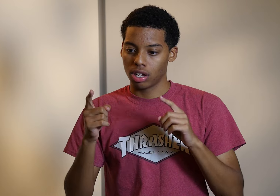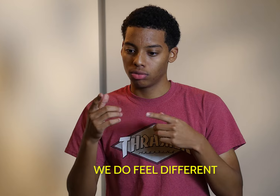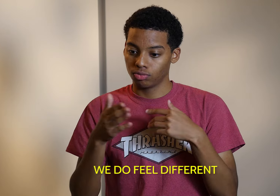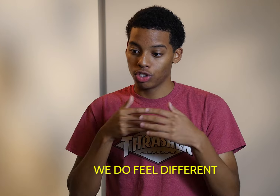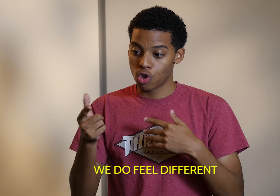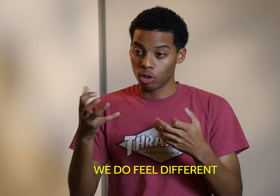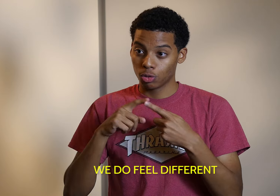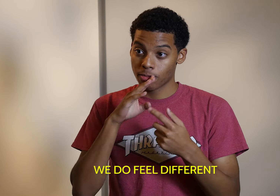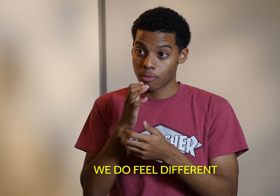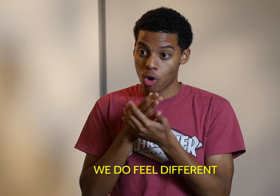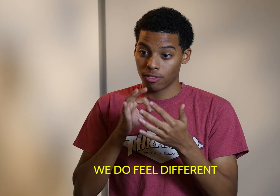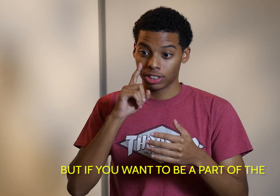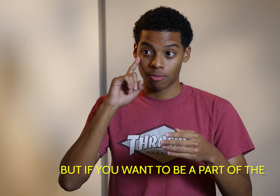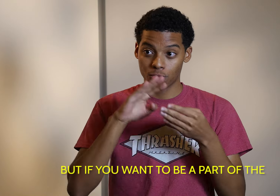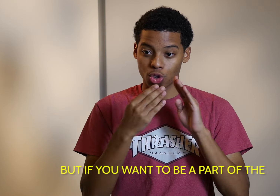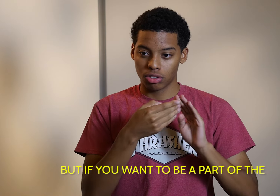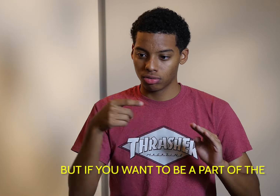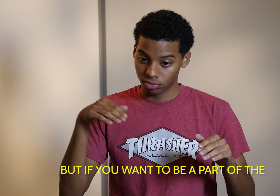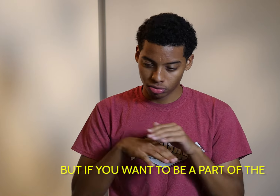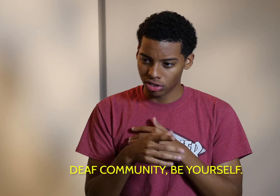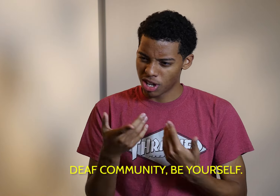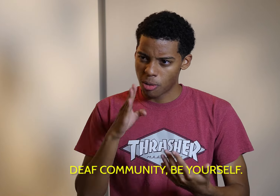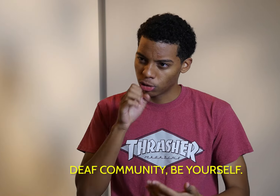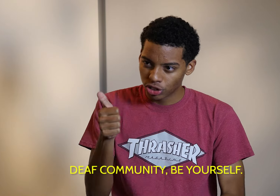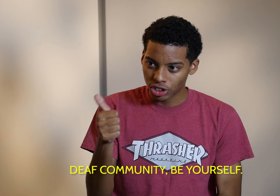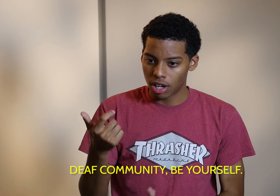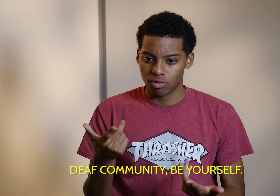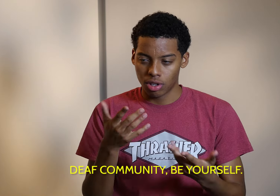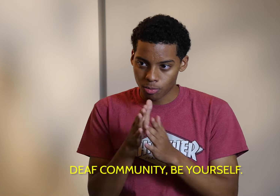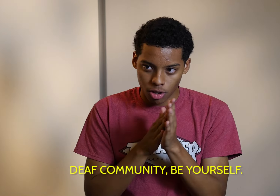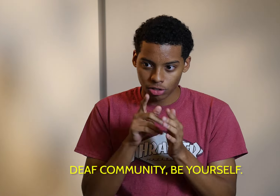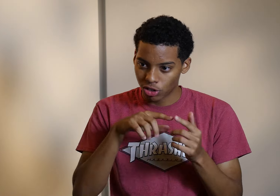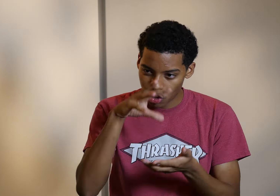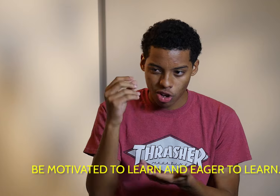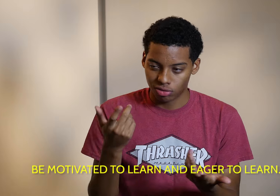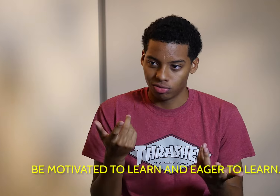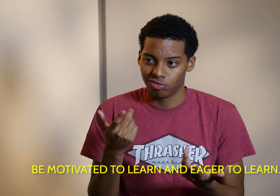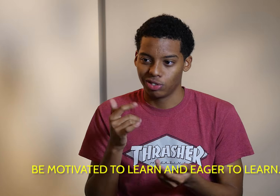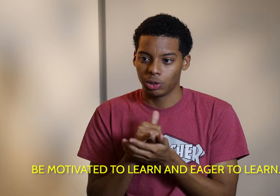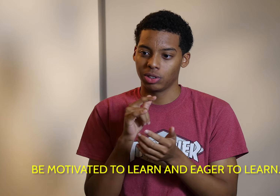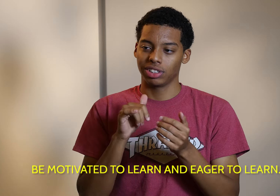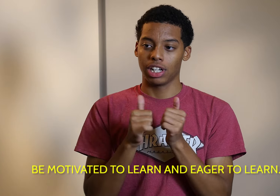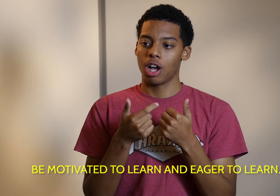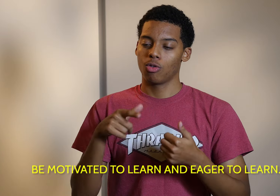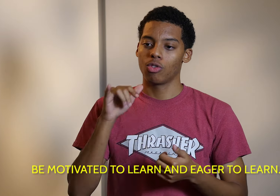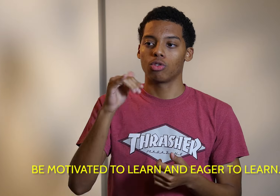We do feel different, but if you want to be part of the deaf community, just be yourself. Be motivated to learn and eager to